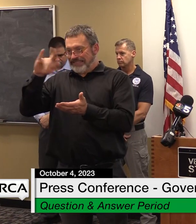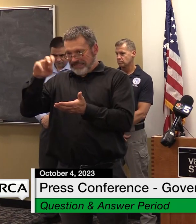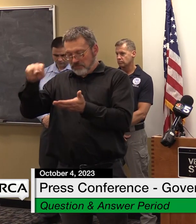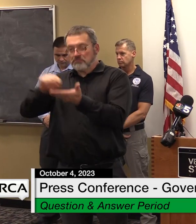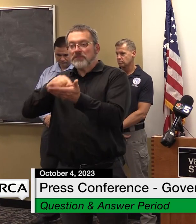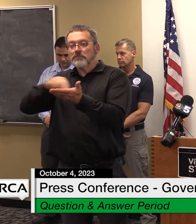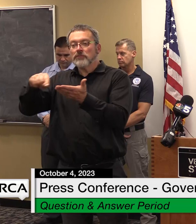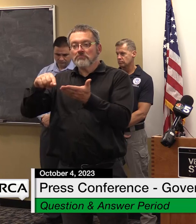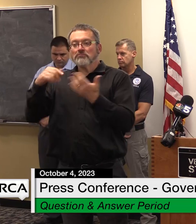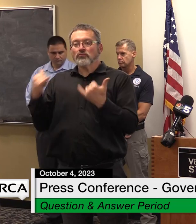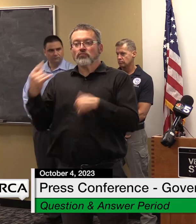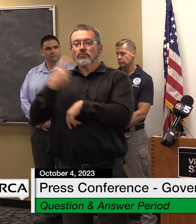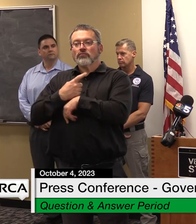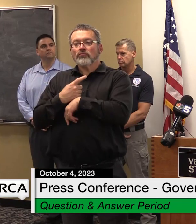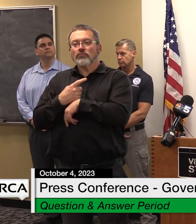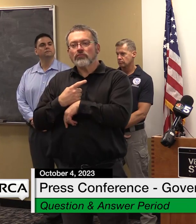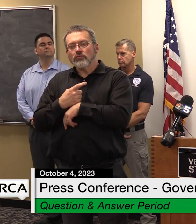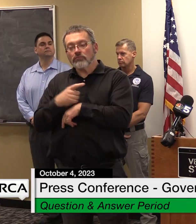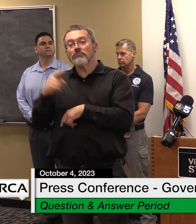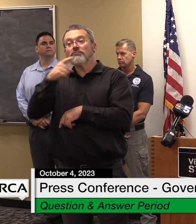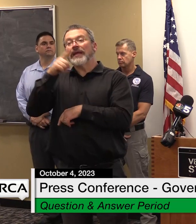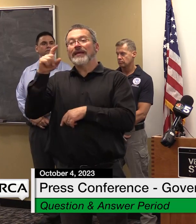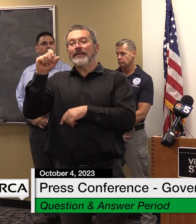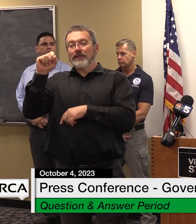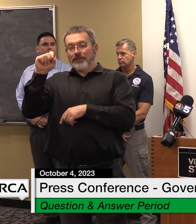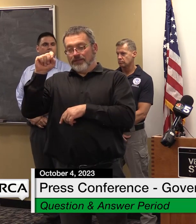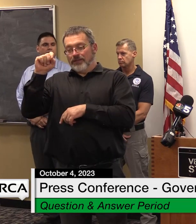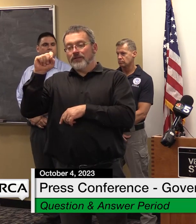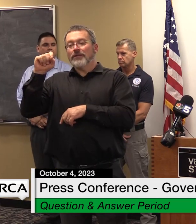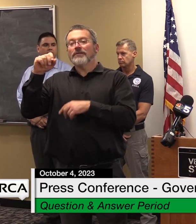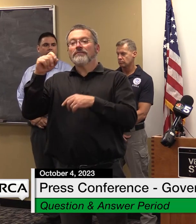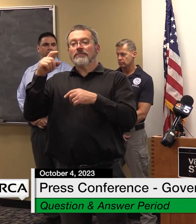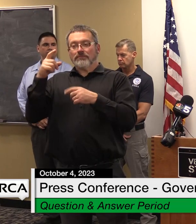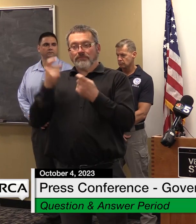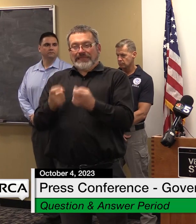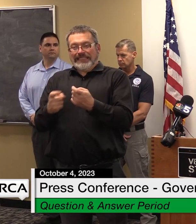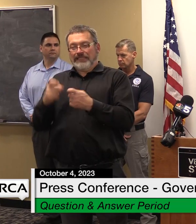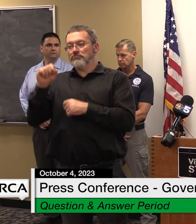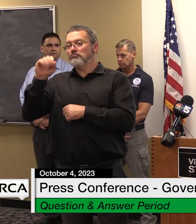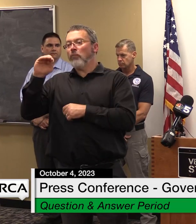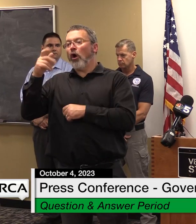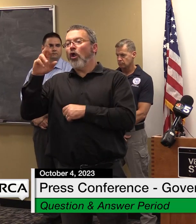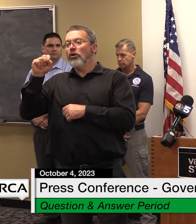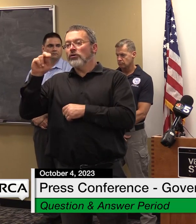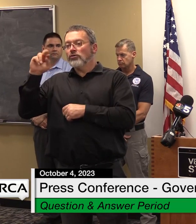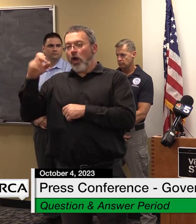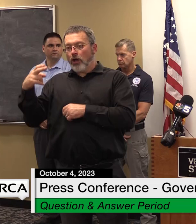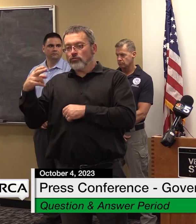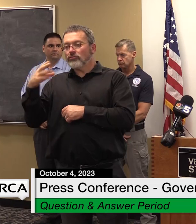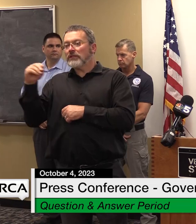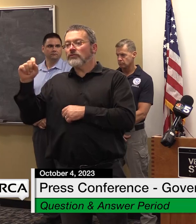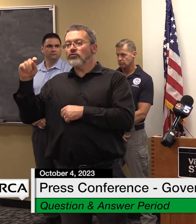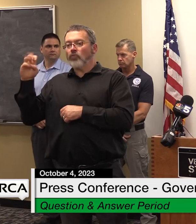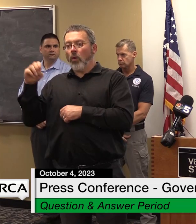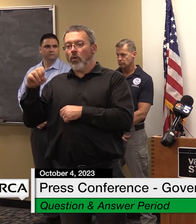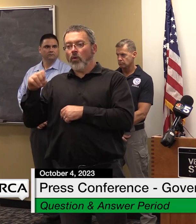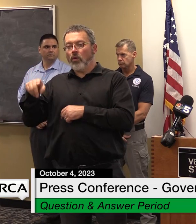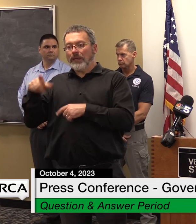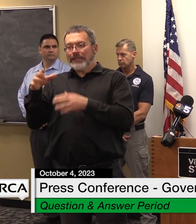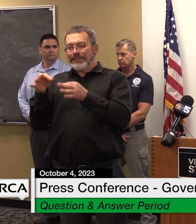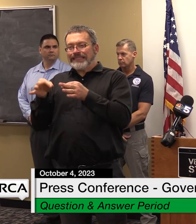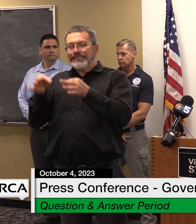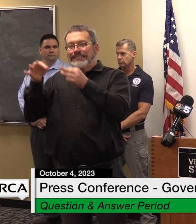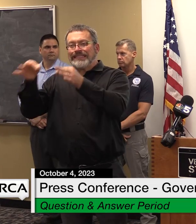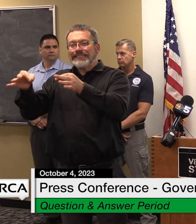and Stowe or Vail Corporation at this time has postponed any plans to try and build this